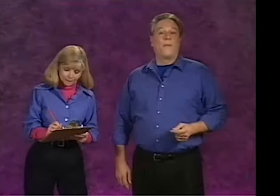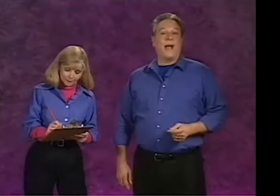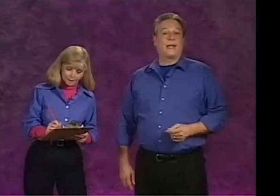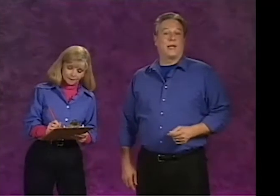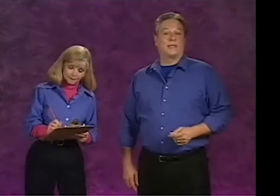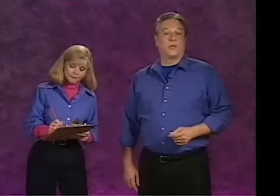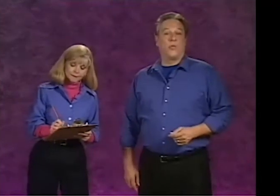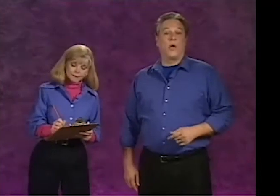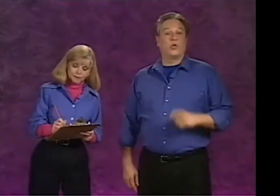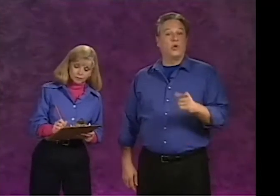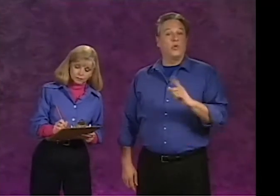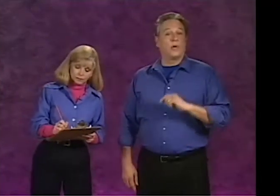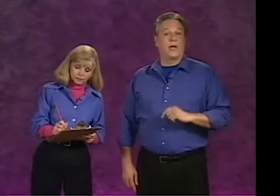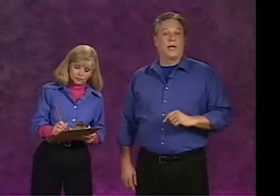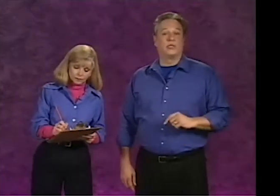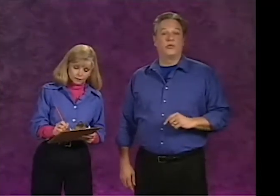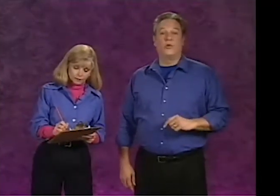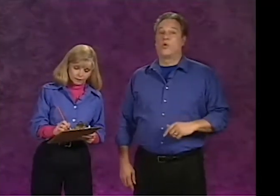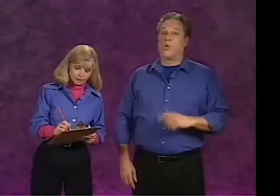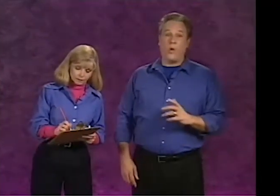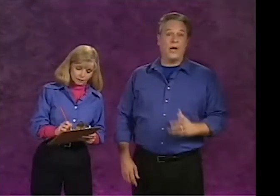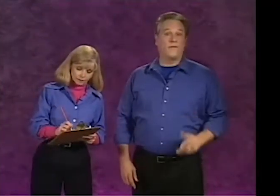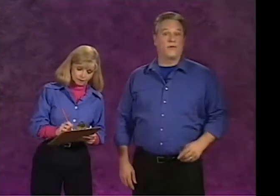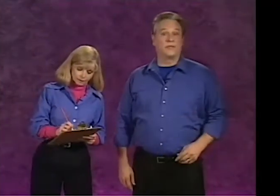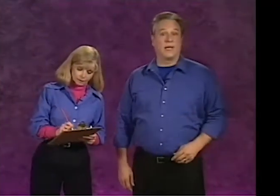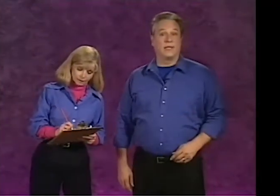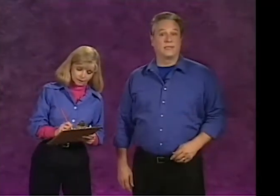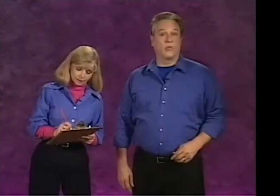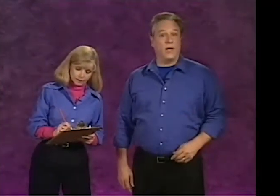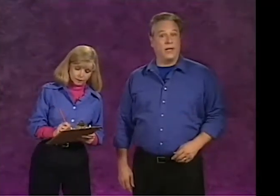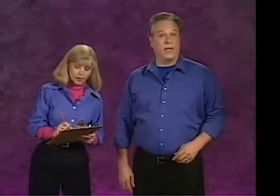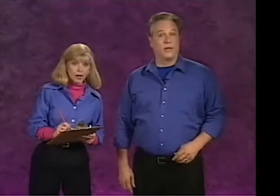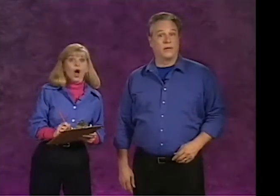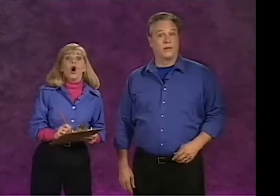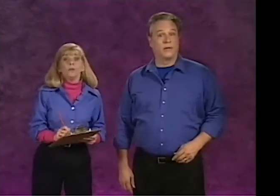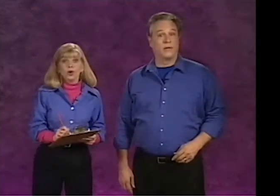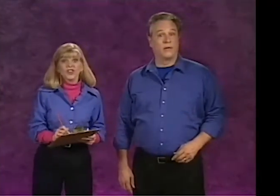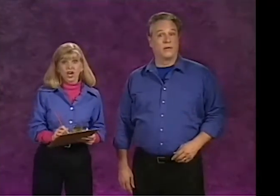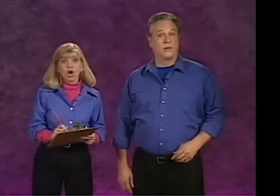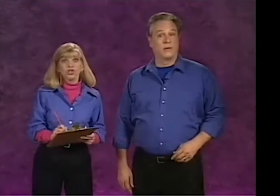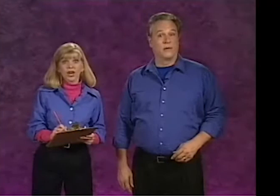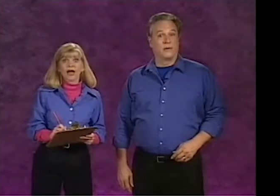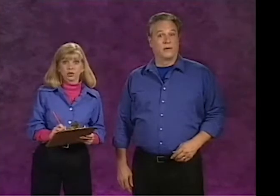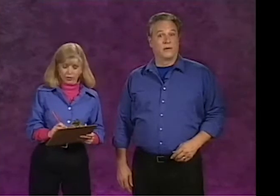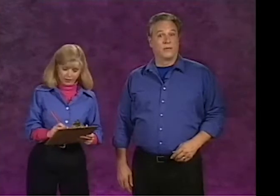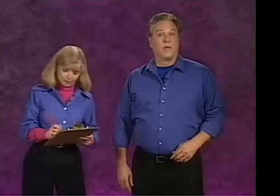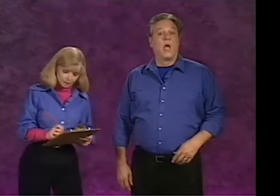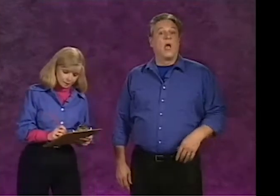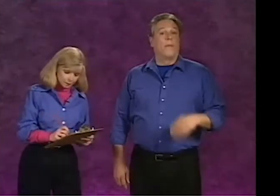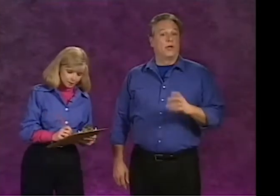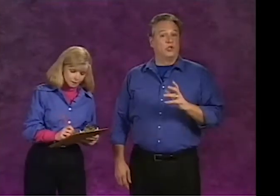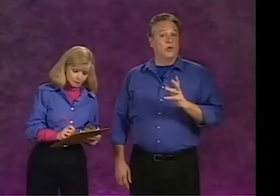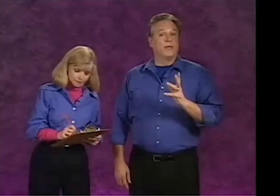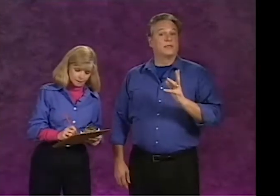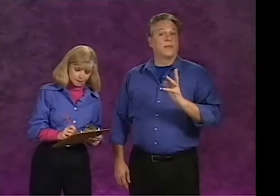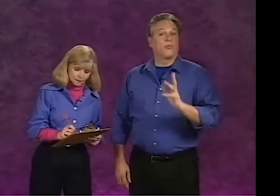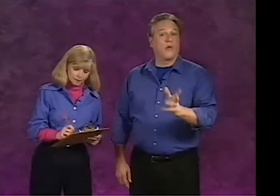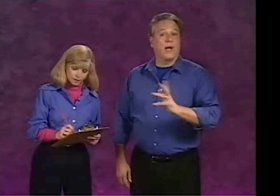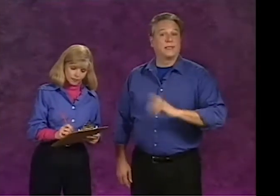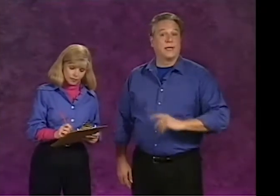Back in Lesson 1, you realized you knew quite a few signs already. More than 100, actually. But you'll be surprised at